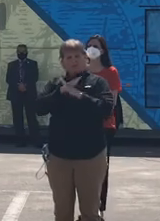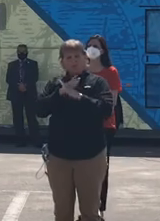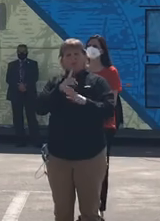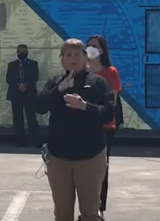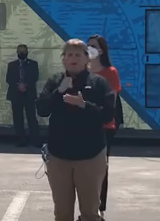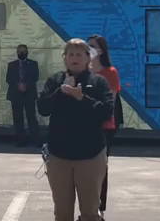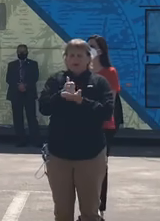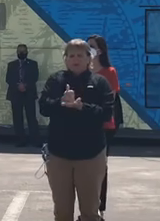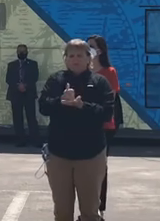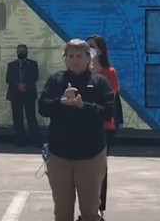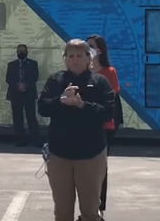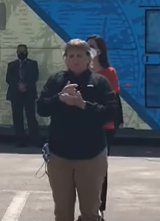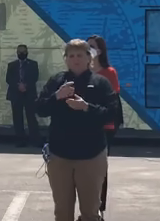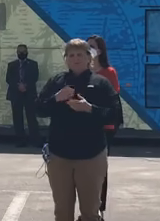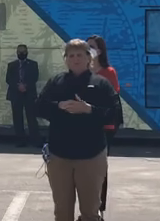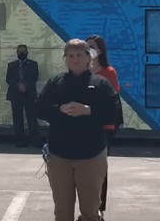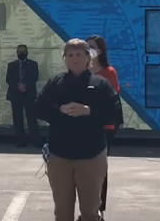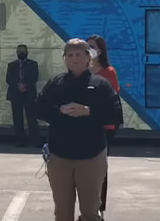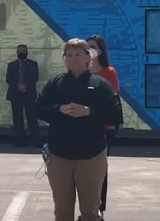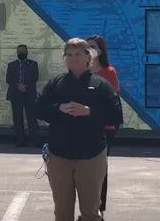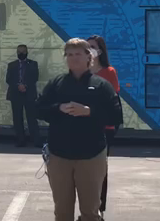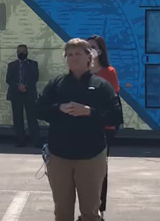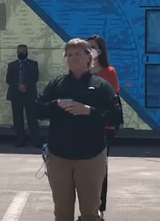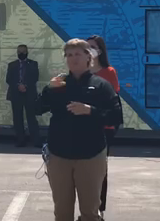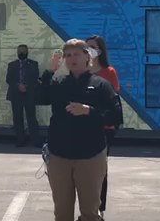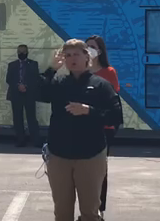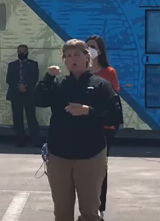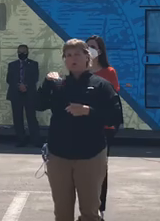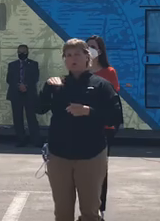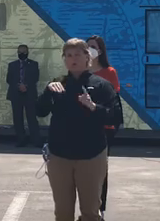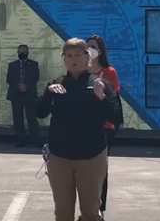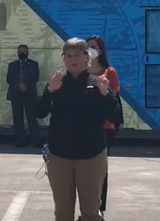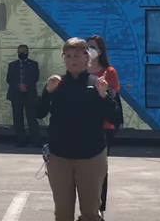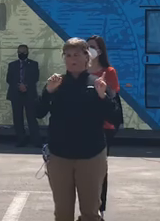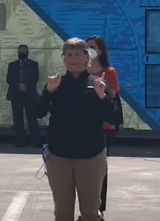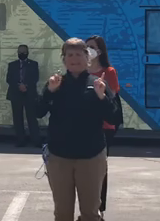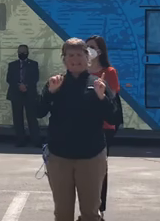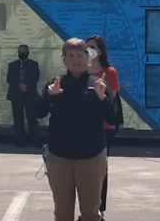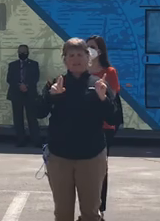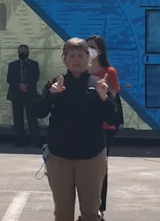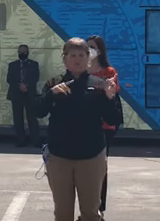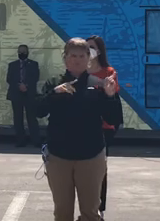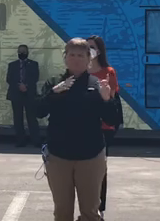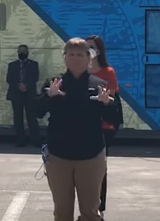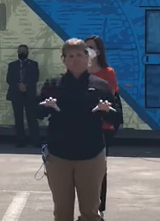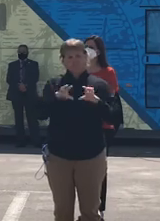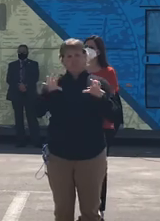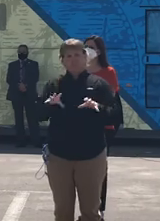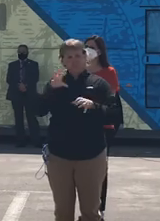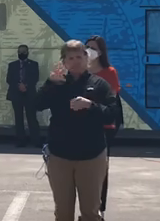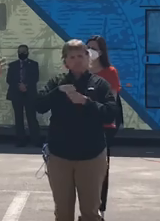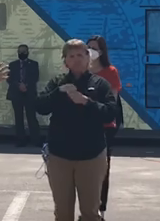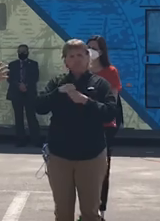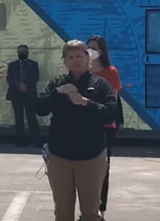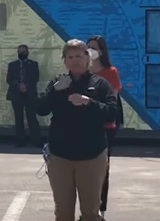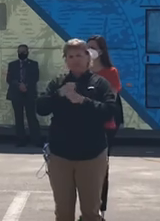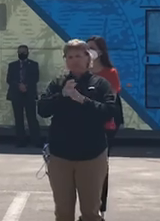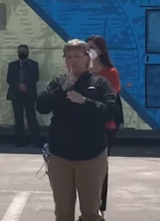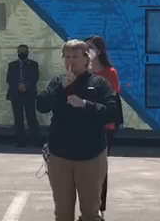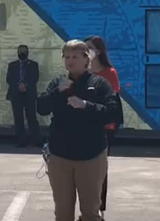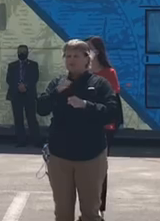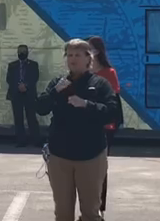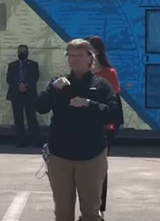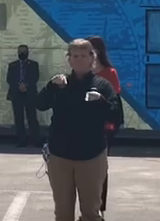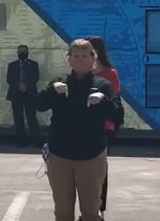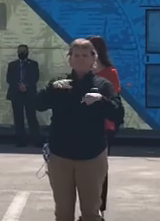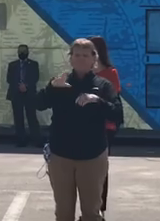doing a serological study in Dade. I think that was really important information. You've seen other studies in Santa Clara, California,